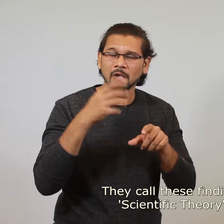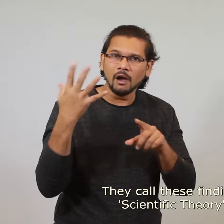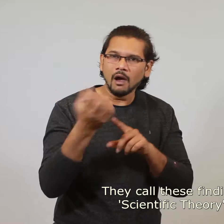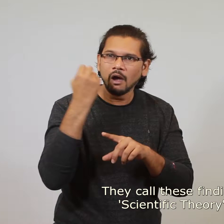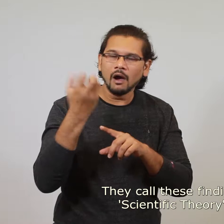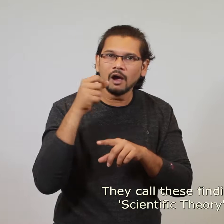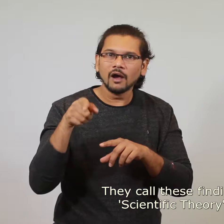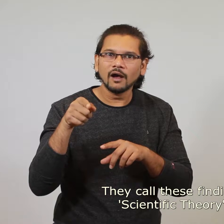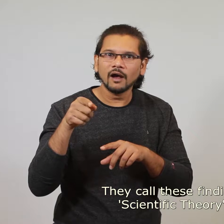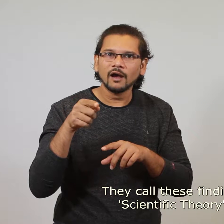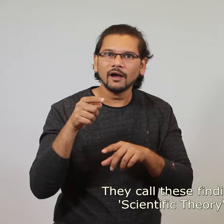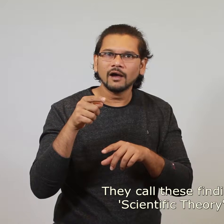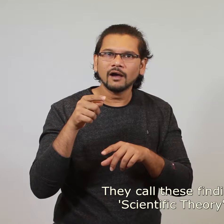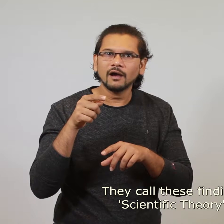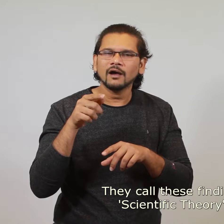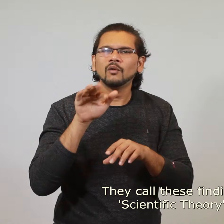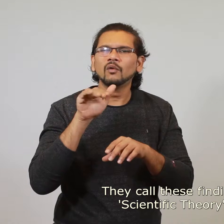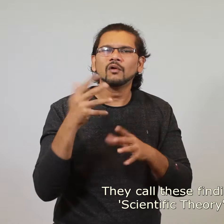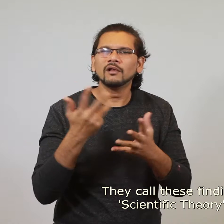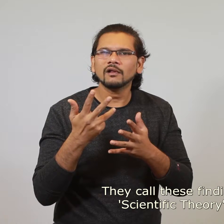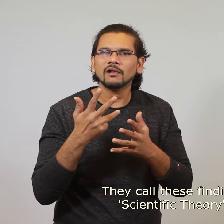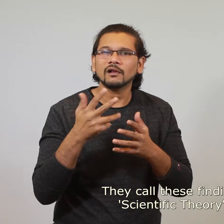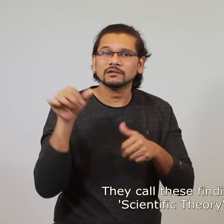They call these findings scientific theory.